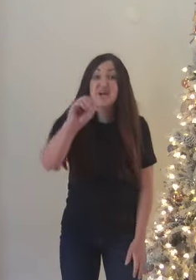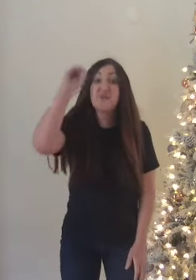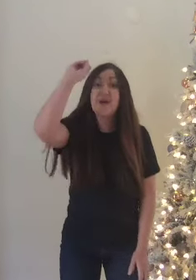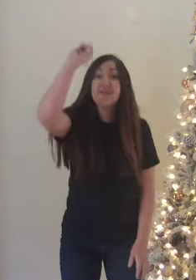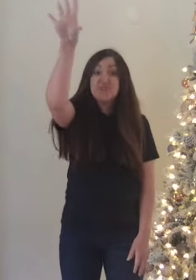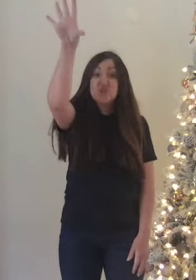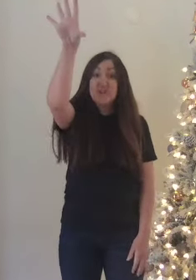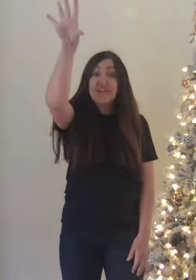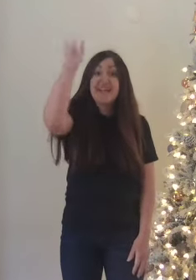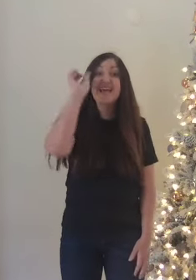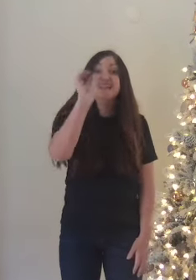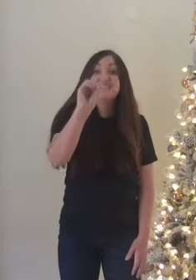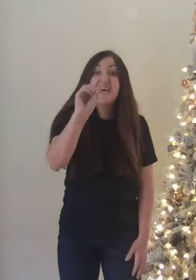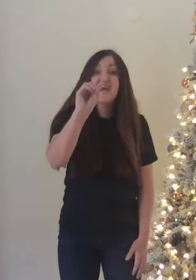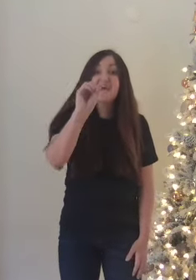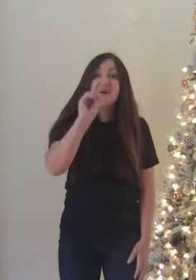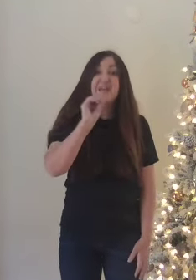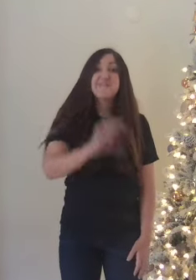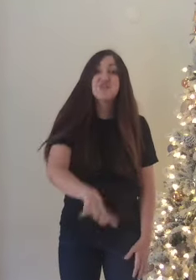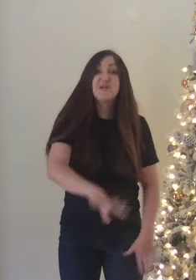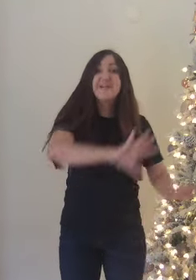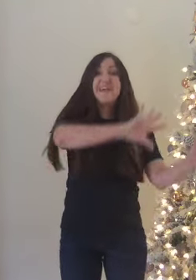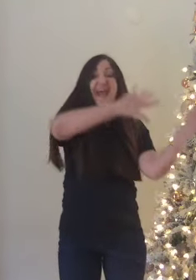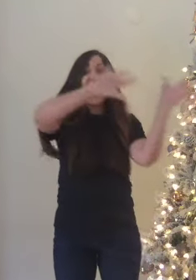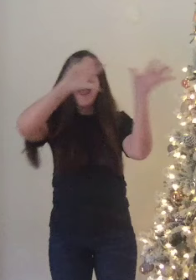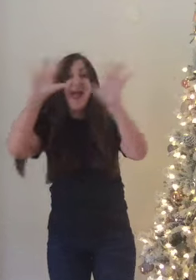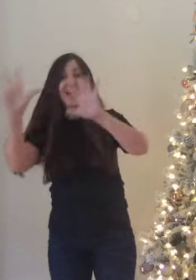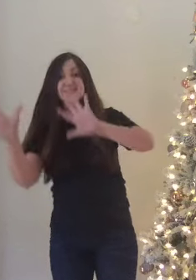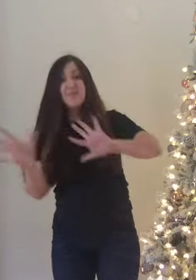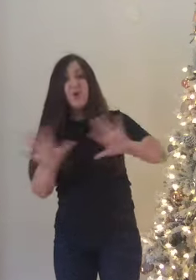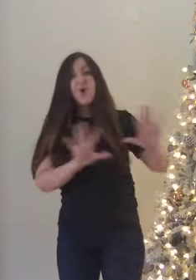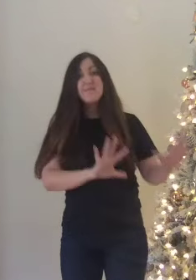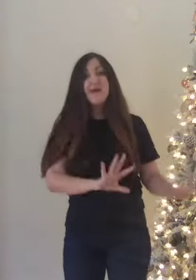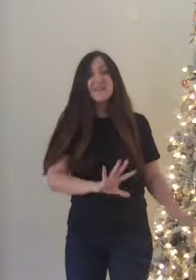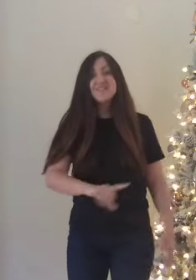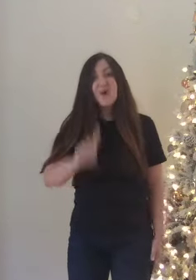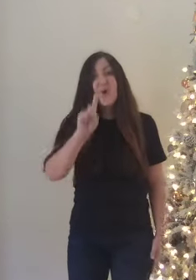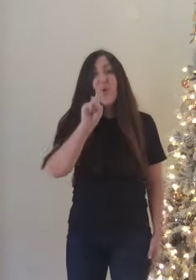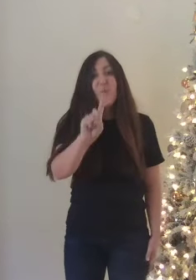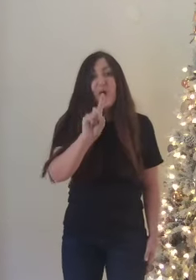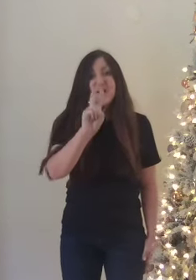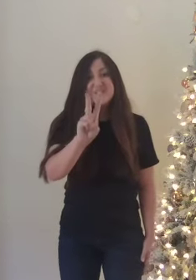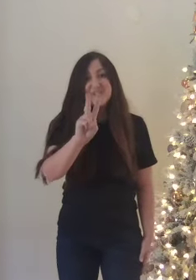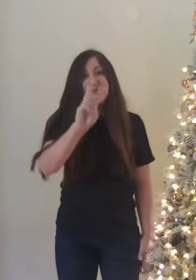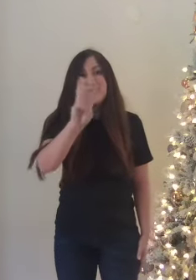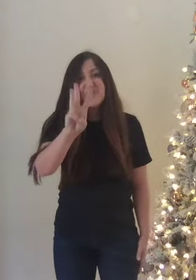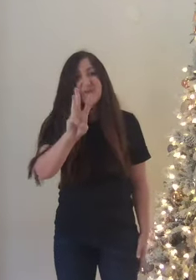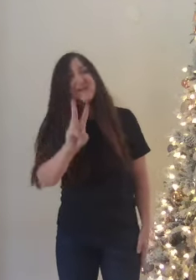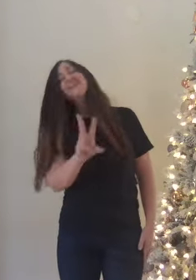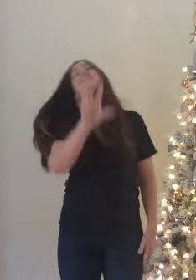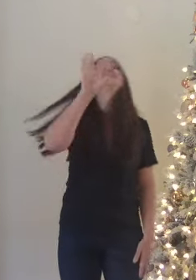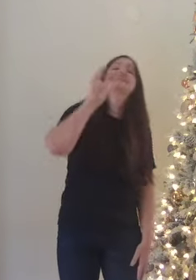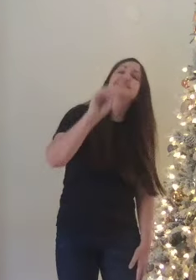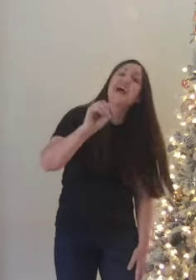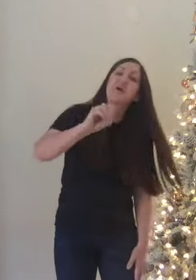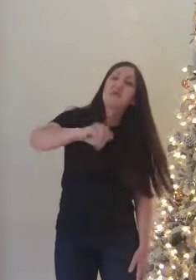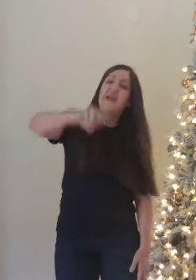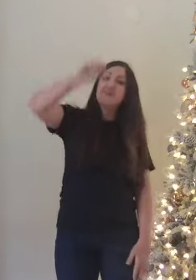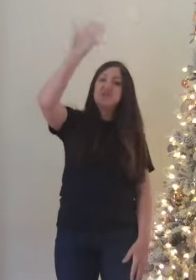decorate the tree decorate the tree hang some ornaments 1 2 3 decorate the